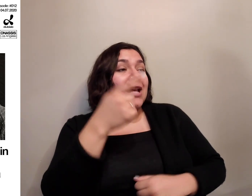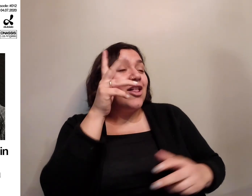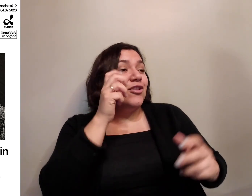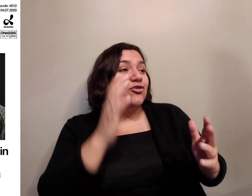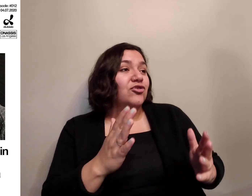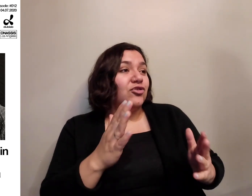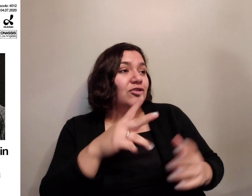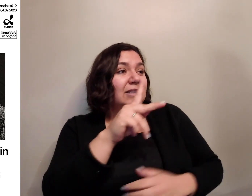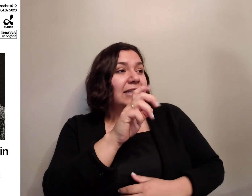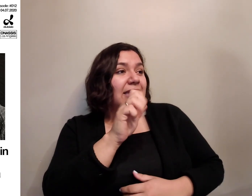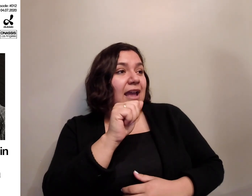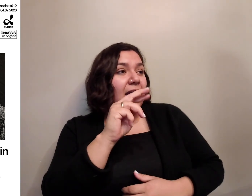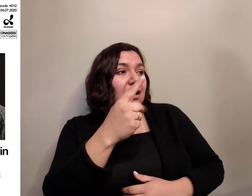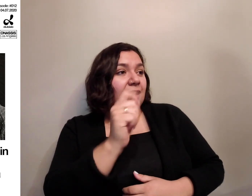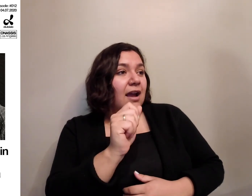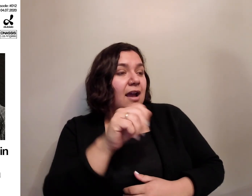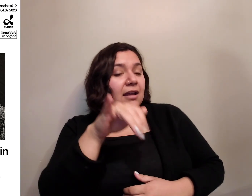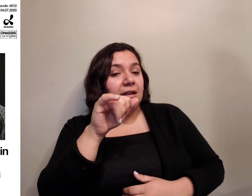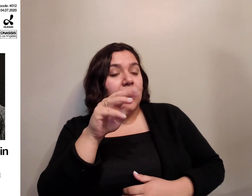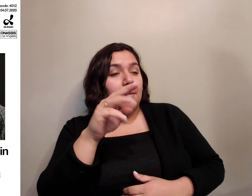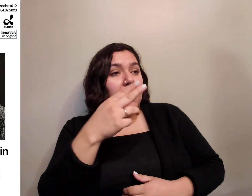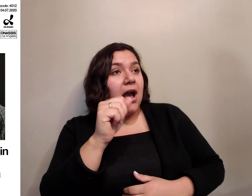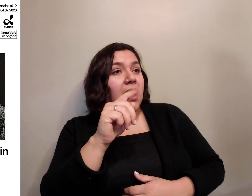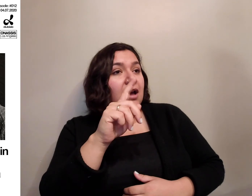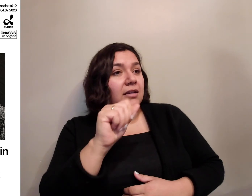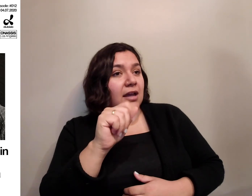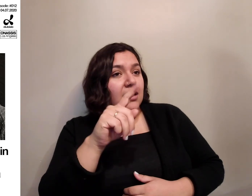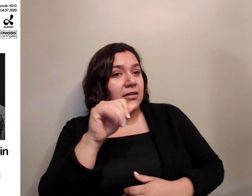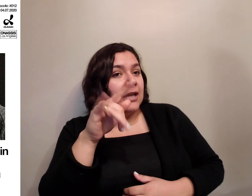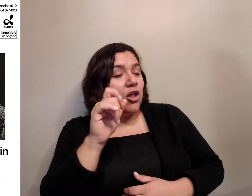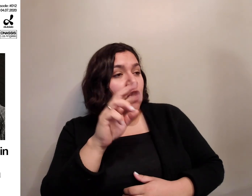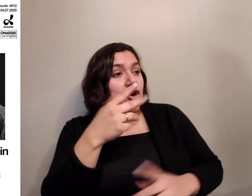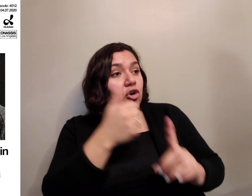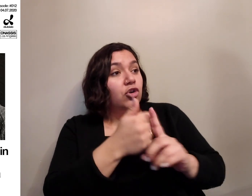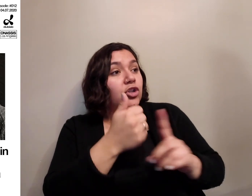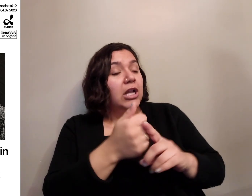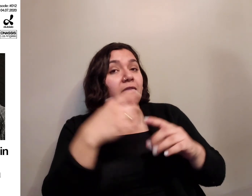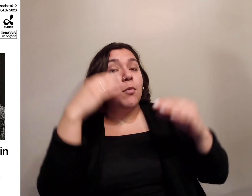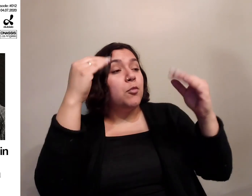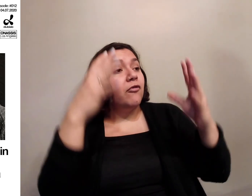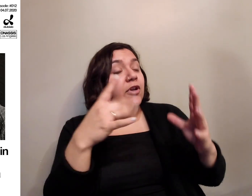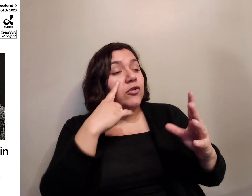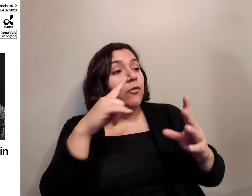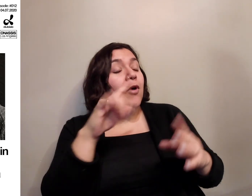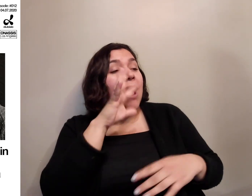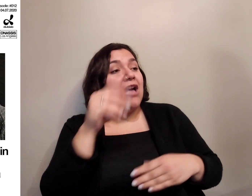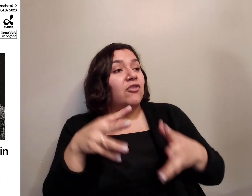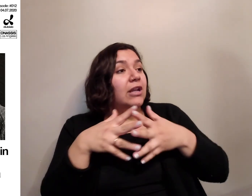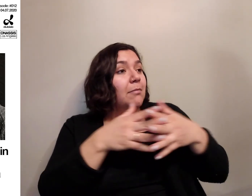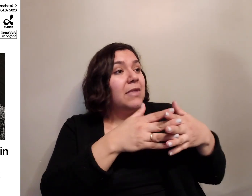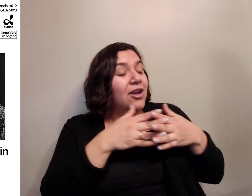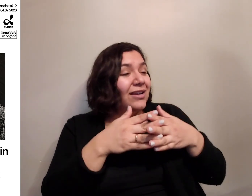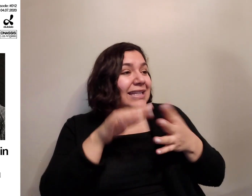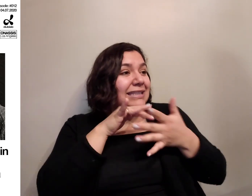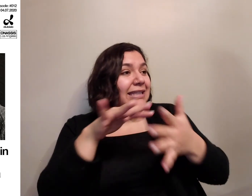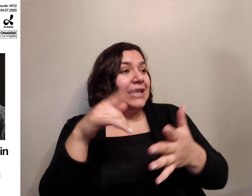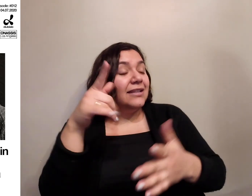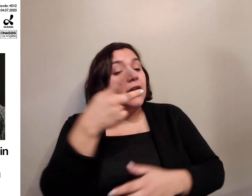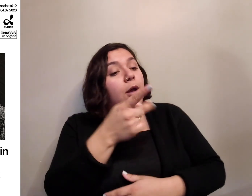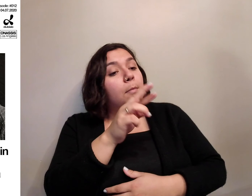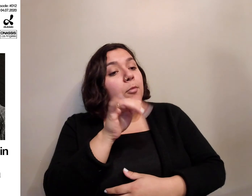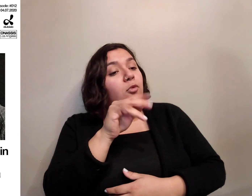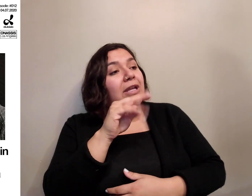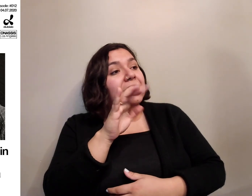listeners that Keeanga-Yamahtta Taylor is a professor of African American Studies at Princeton